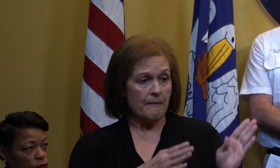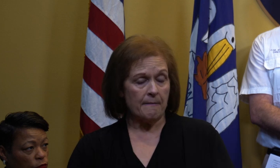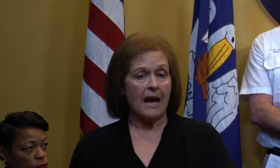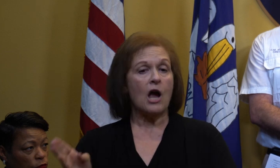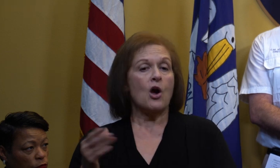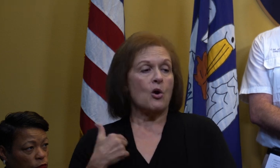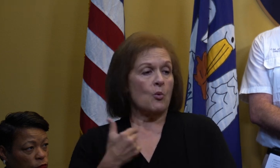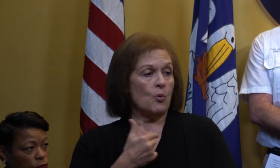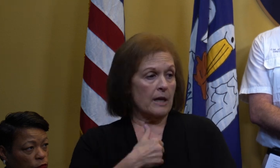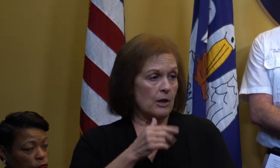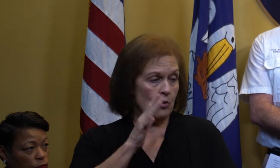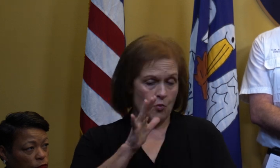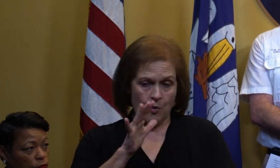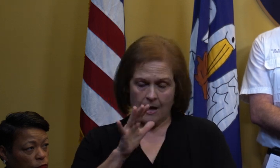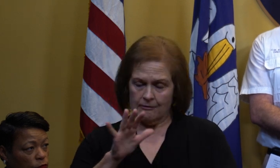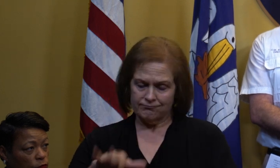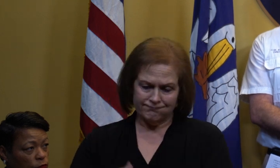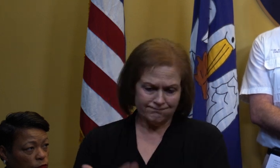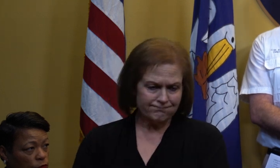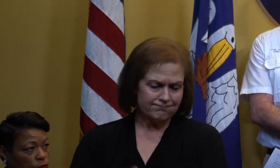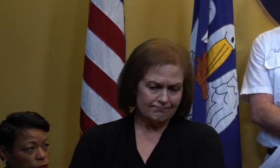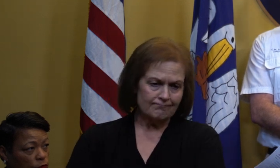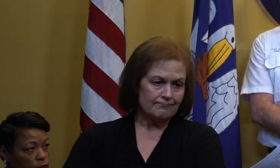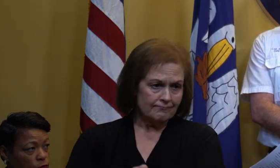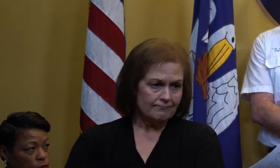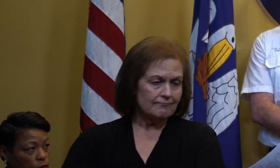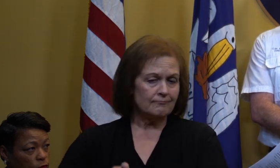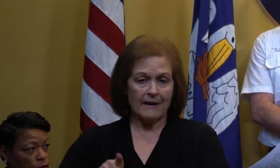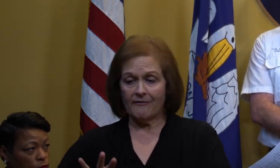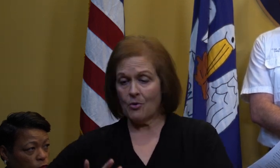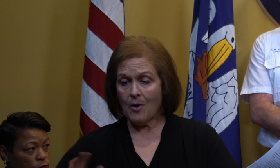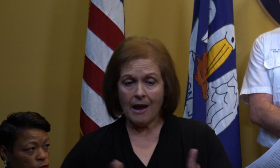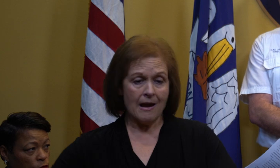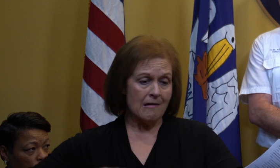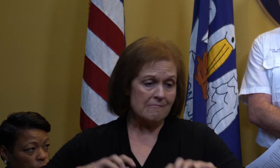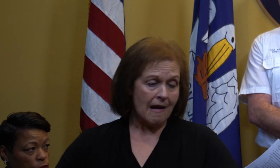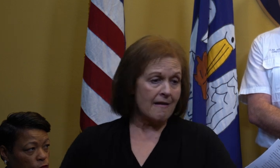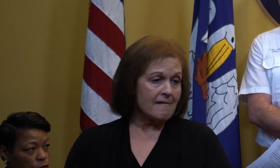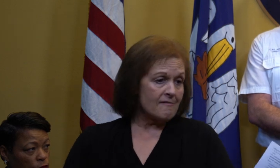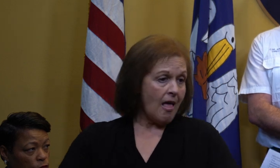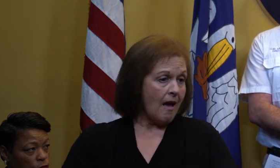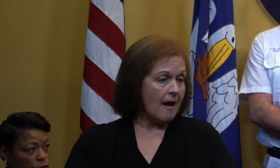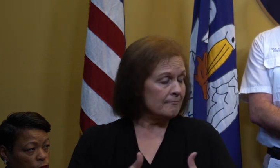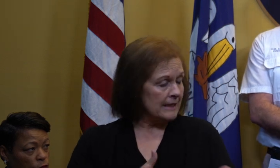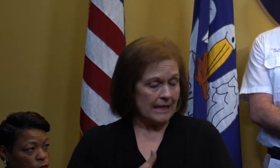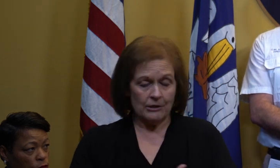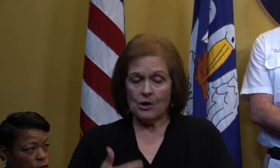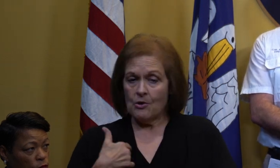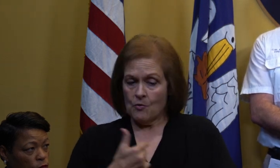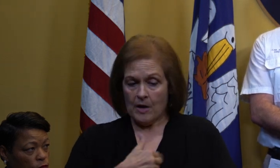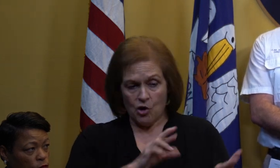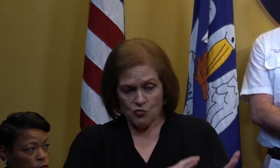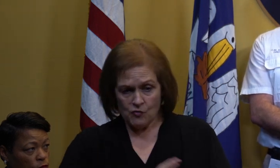ready, we will be out there in the wind, we will be out there in the rain, we will be out there in the flood. We are equipped, and we